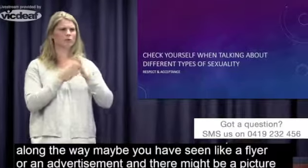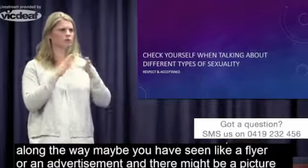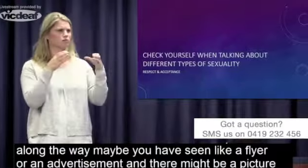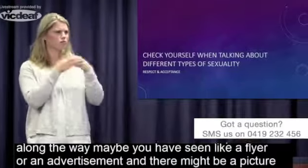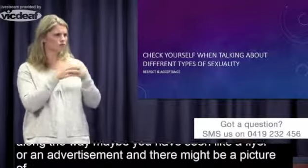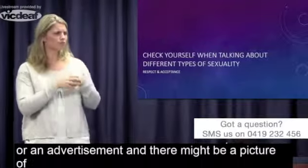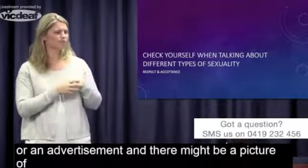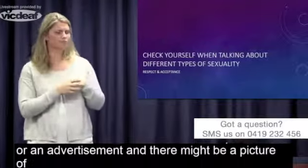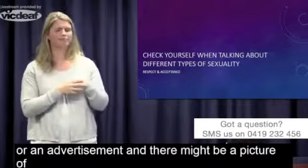a community group.